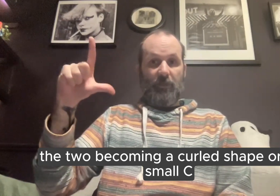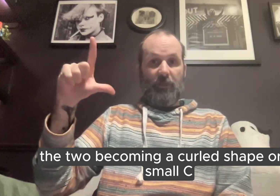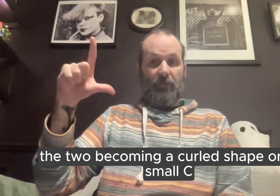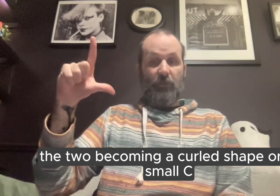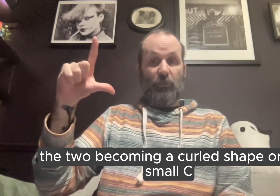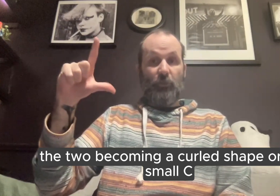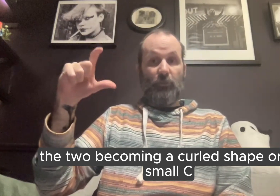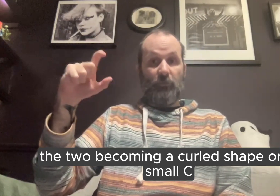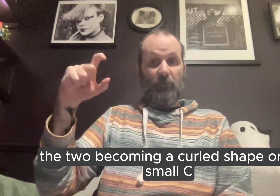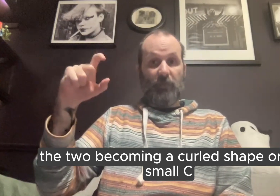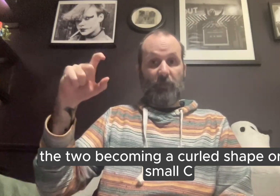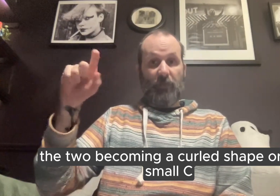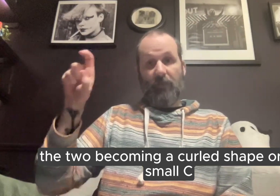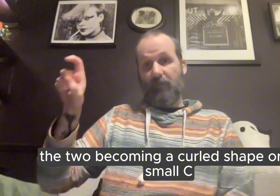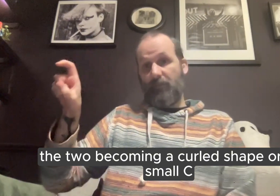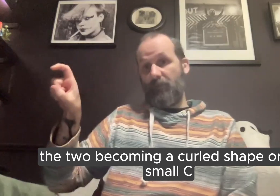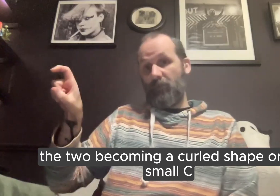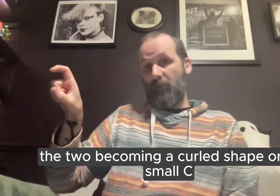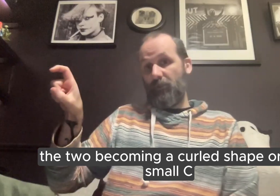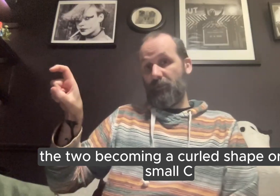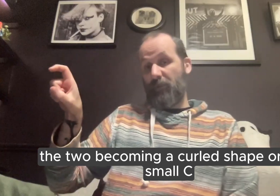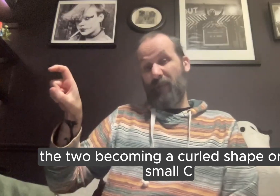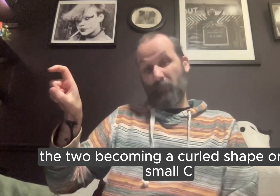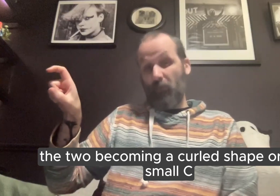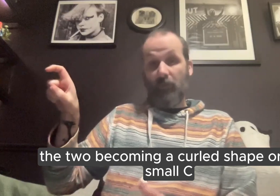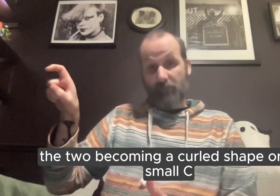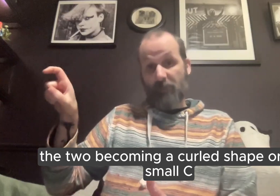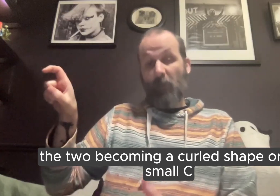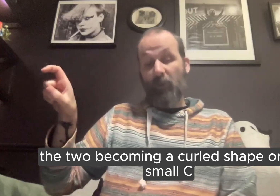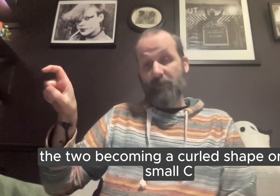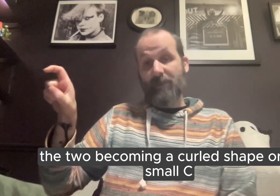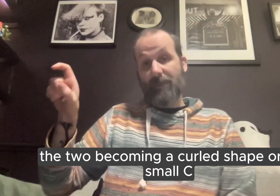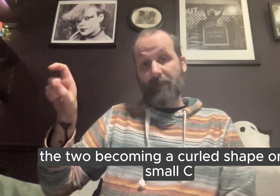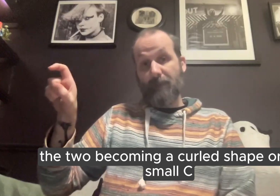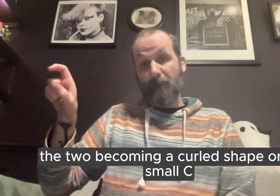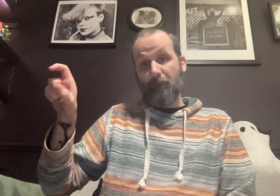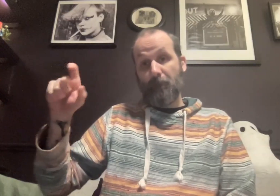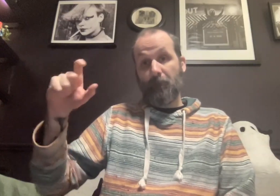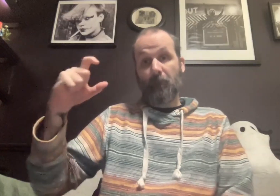the 2 becoming a curled shape or a small C.